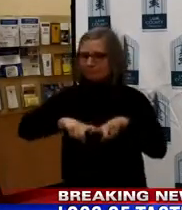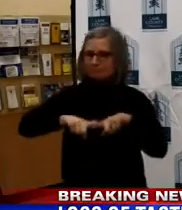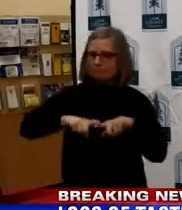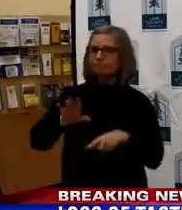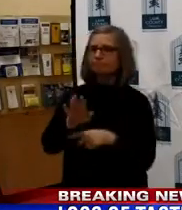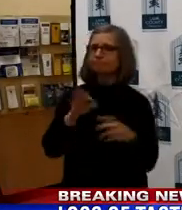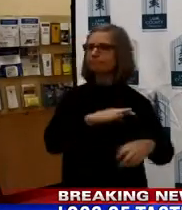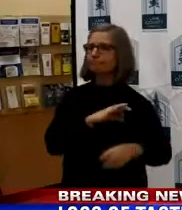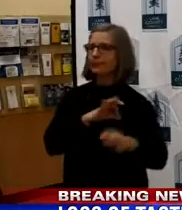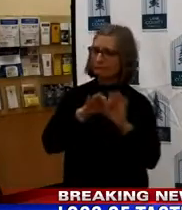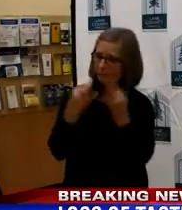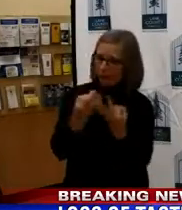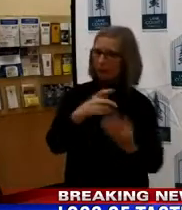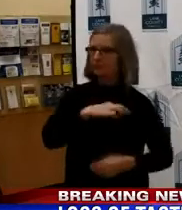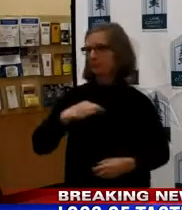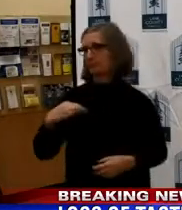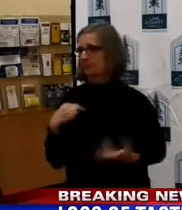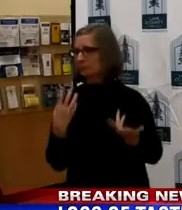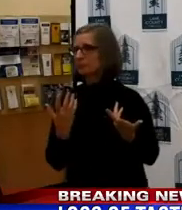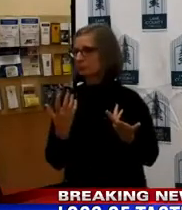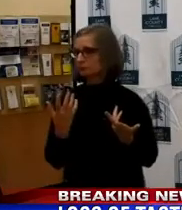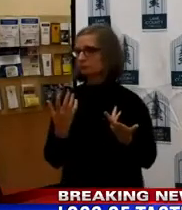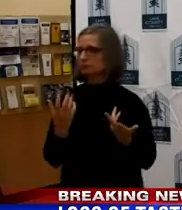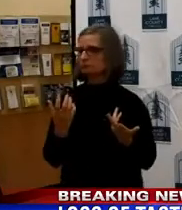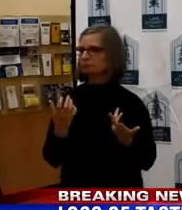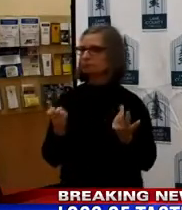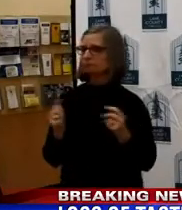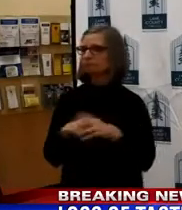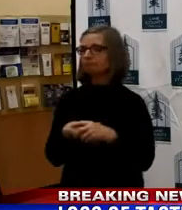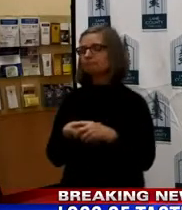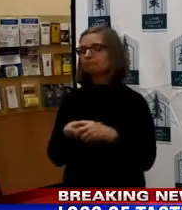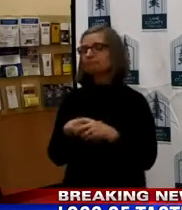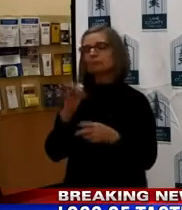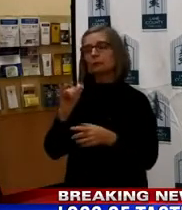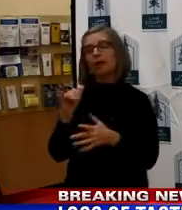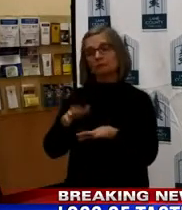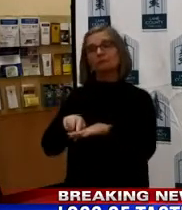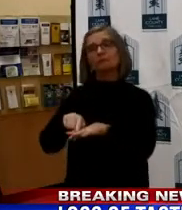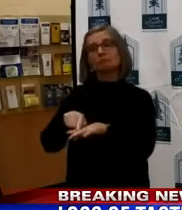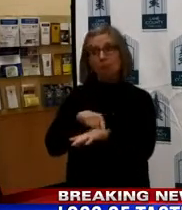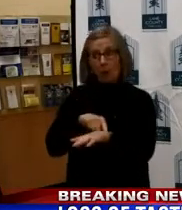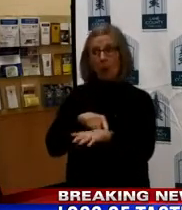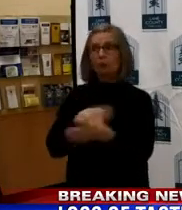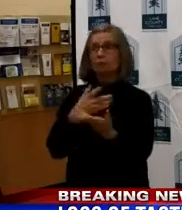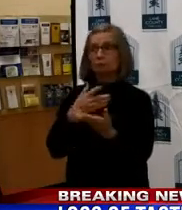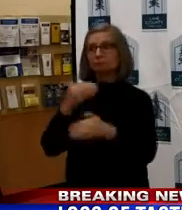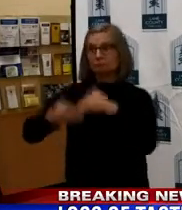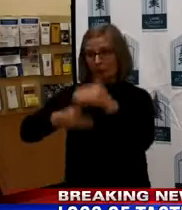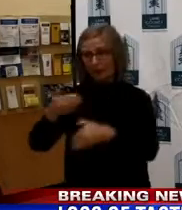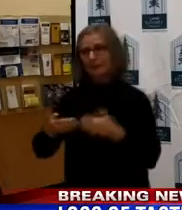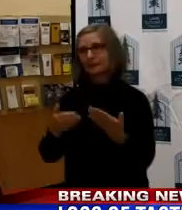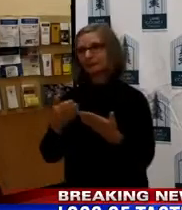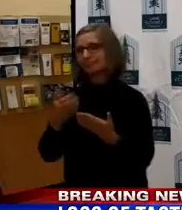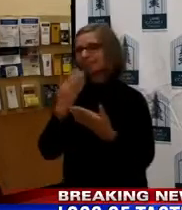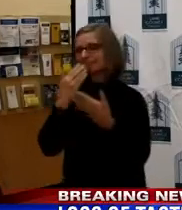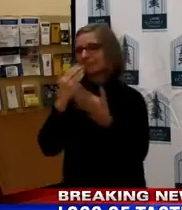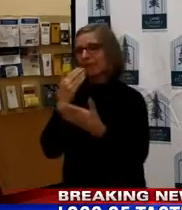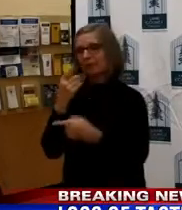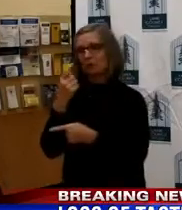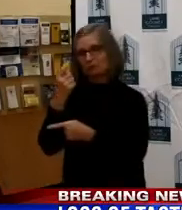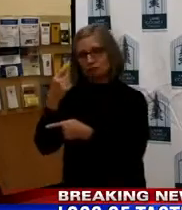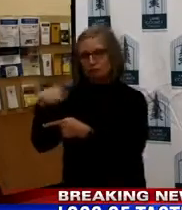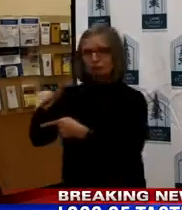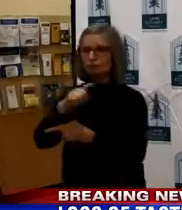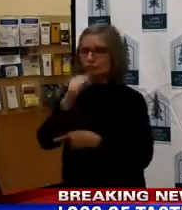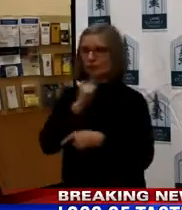those pieces to us. And so it is a long process. We appreciate your patience. That brings me to an update on our